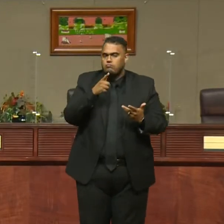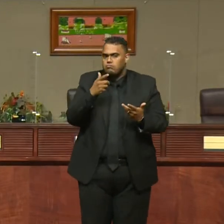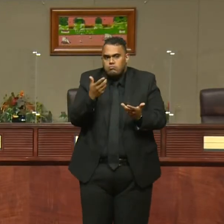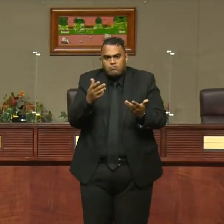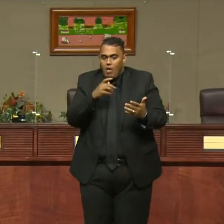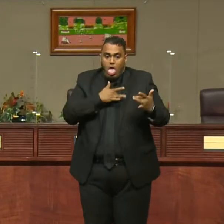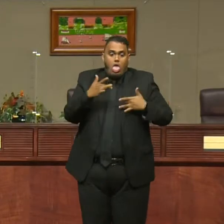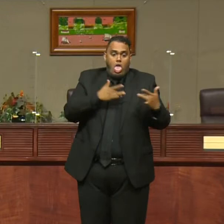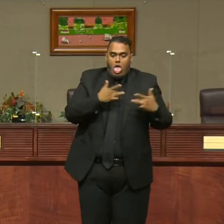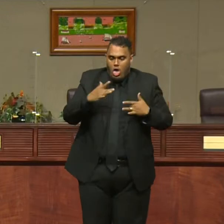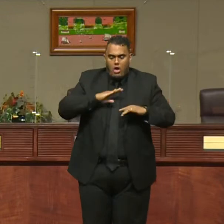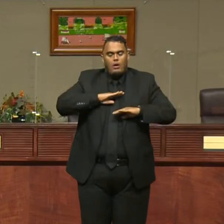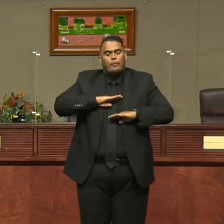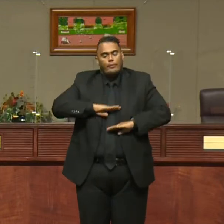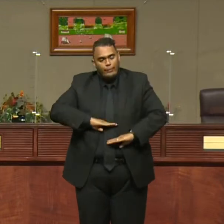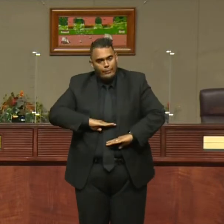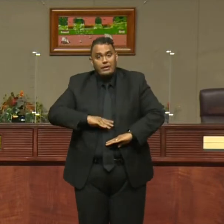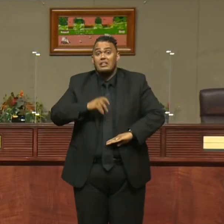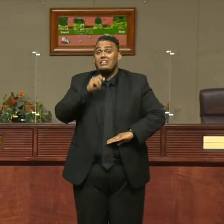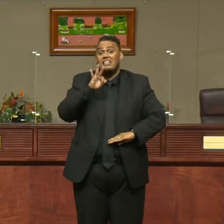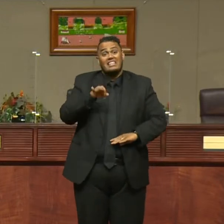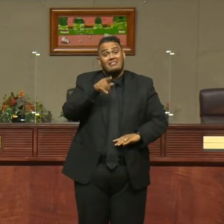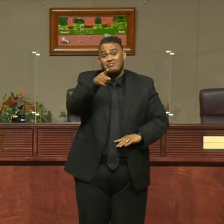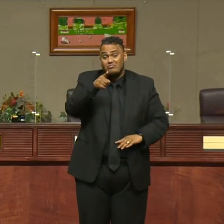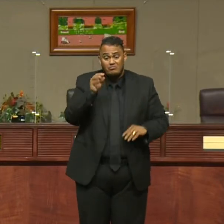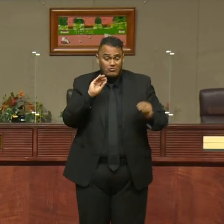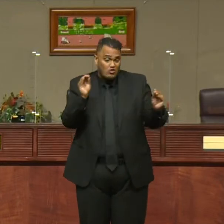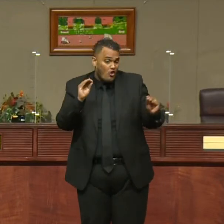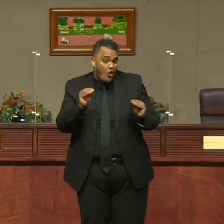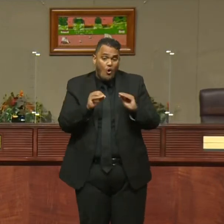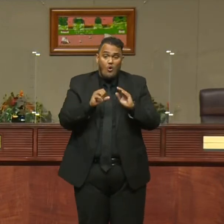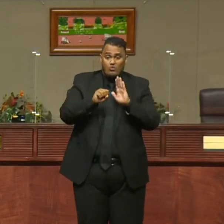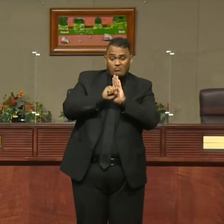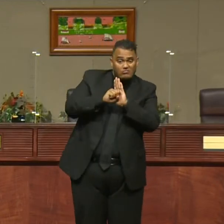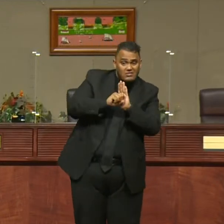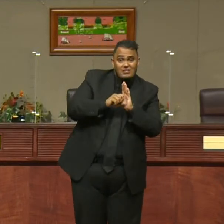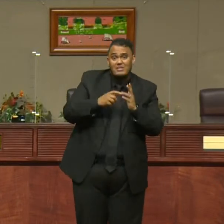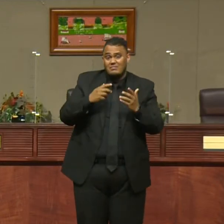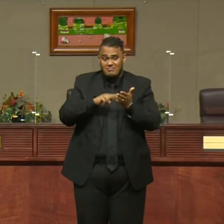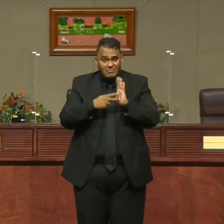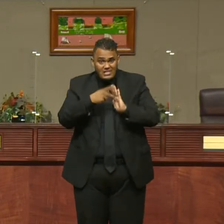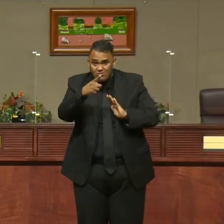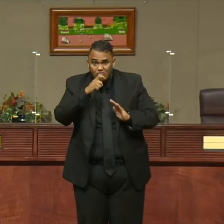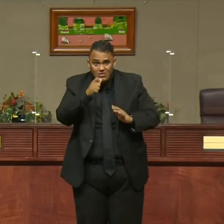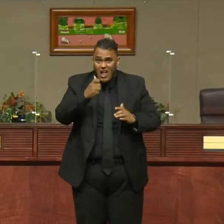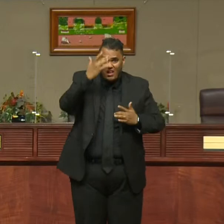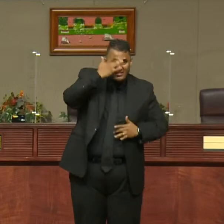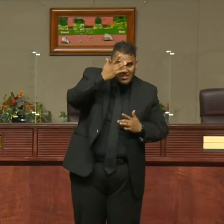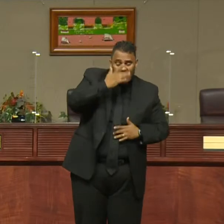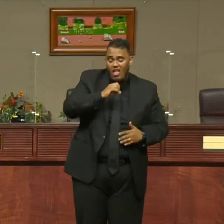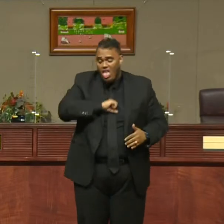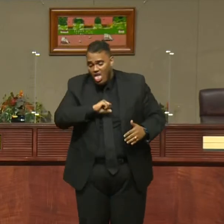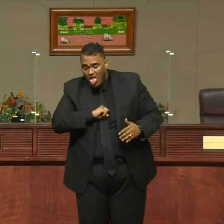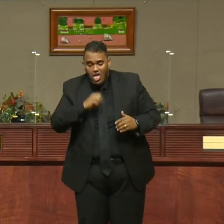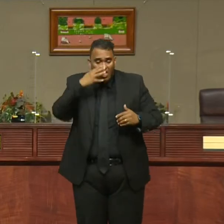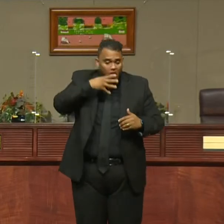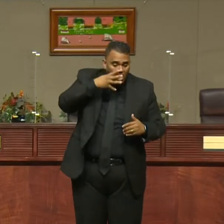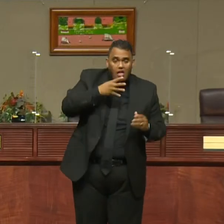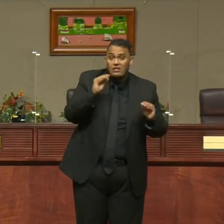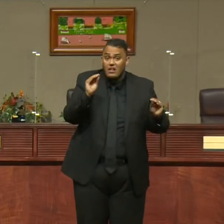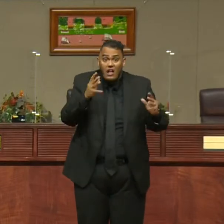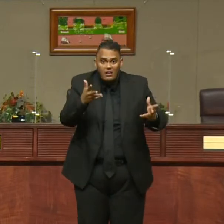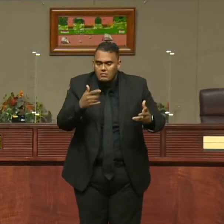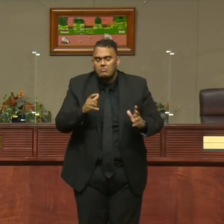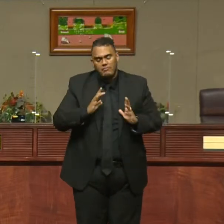part if you don't develop any symptoms. And your vaccination, and now they are offering Johnson & Johnson, which again